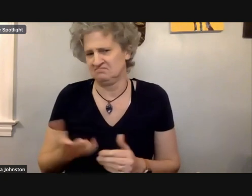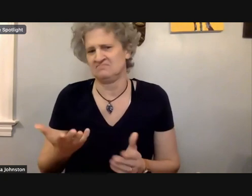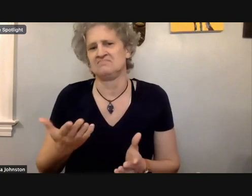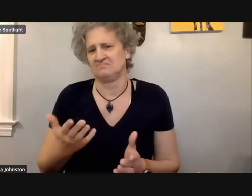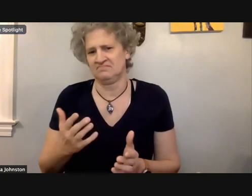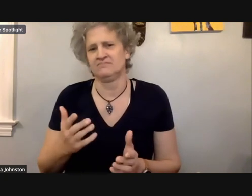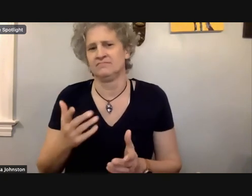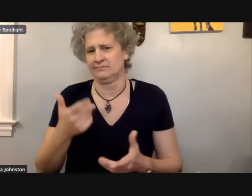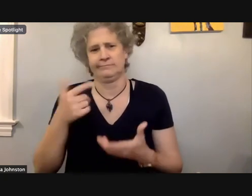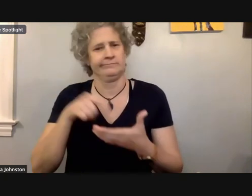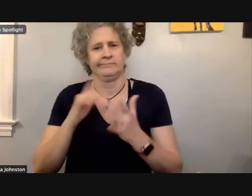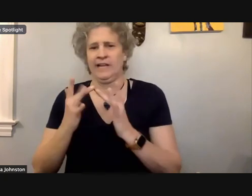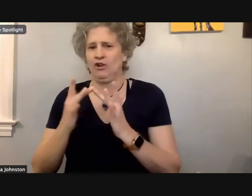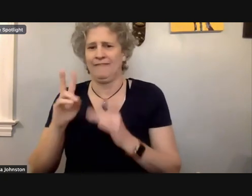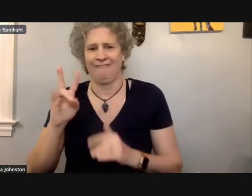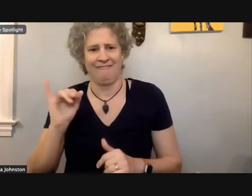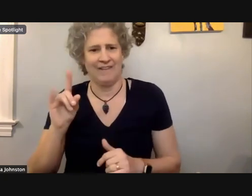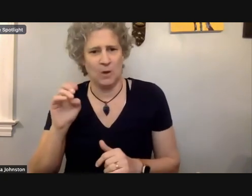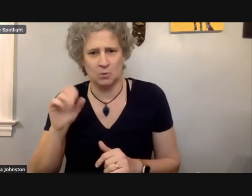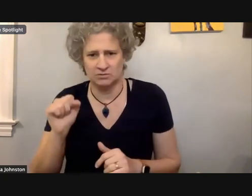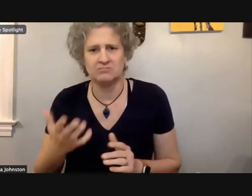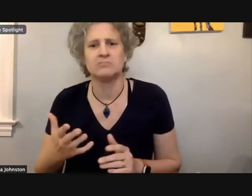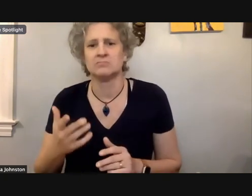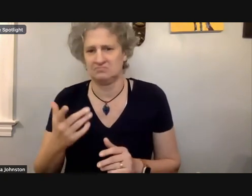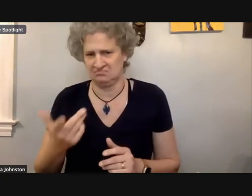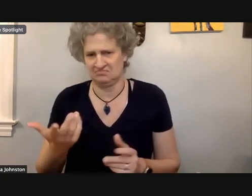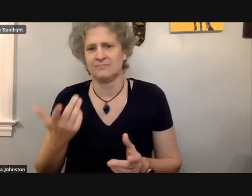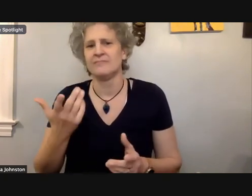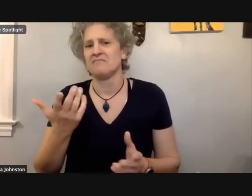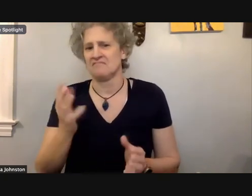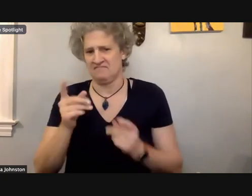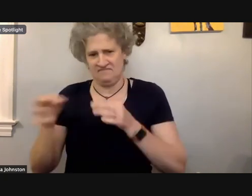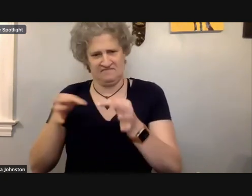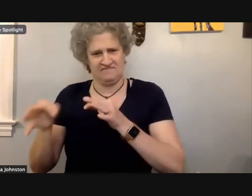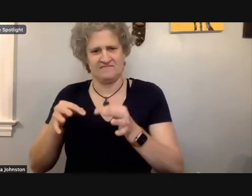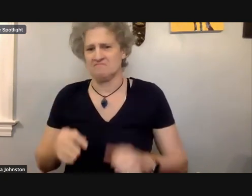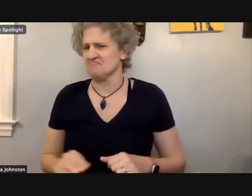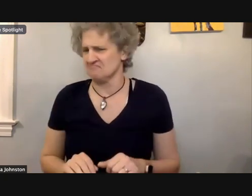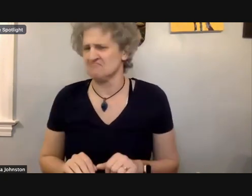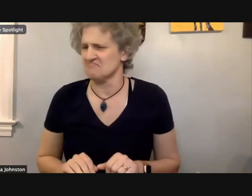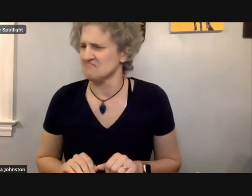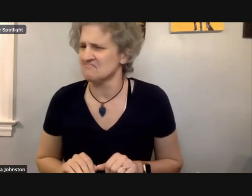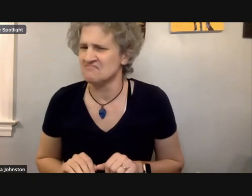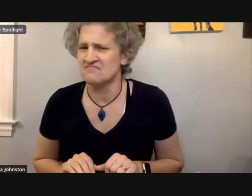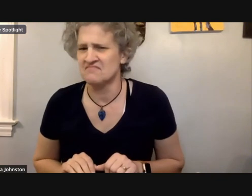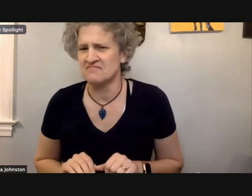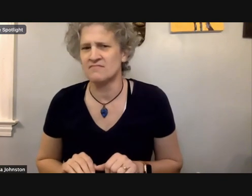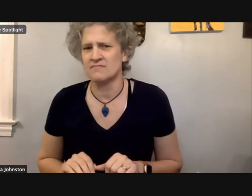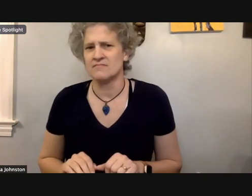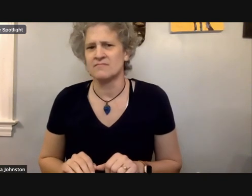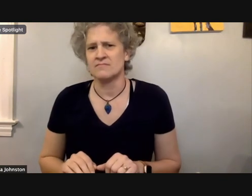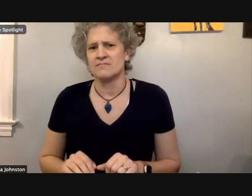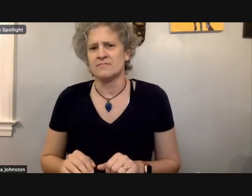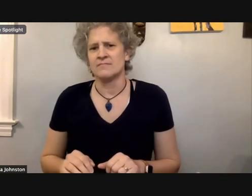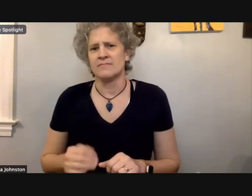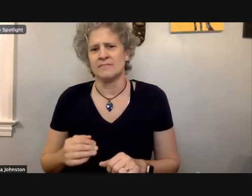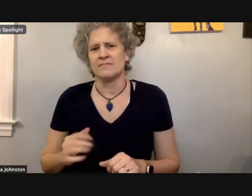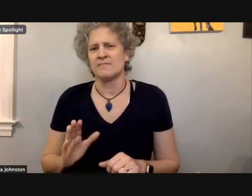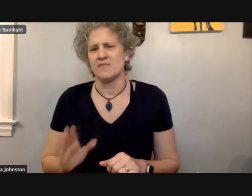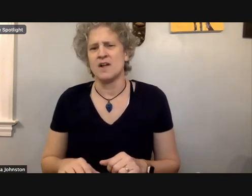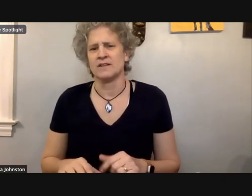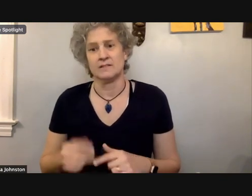role play activities with your children. What would you do if XYZ happened? The internet also has videos that can help kind of articulate and